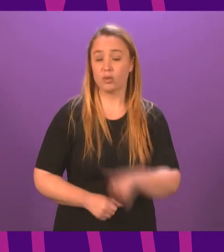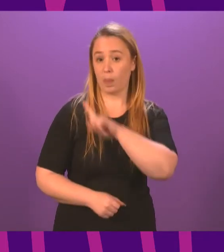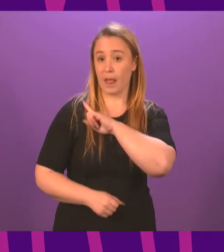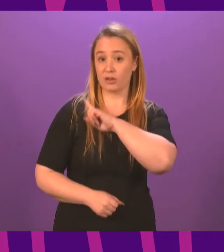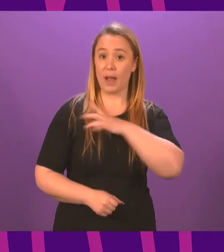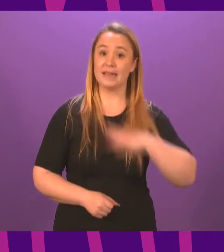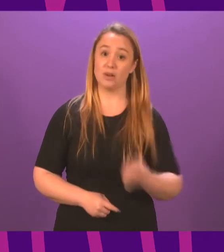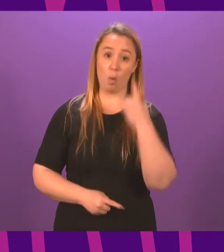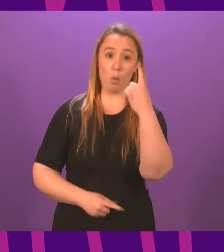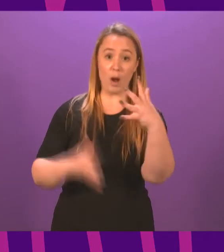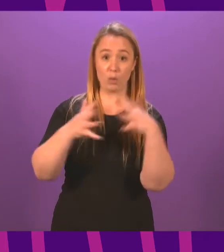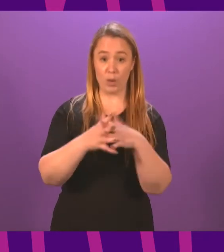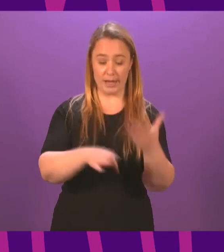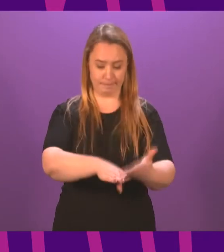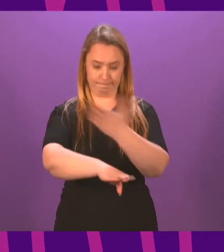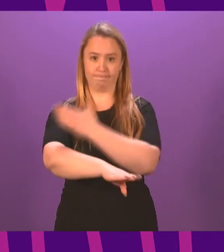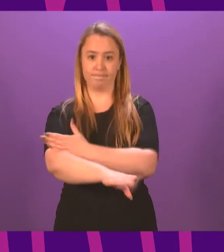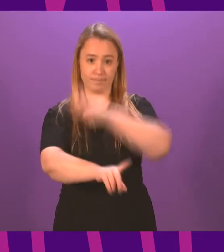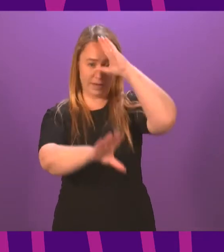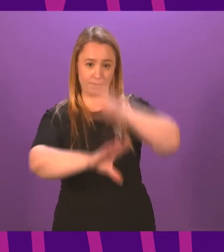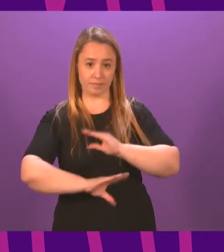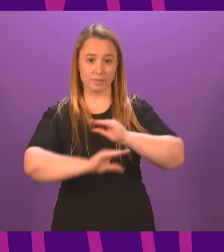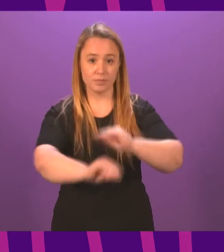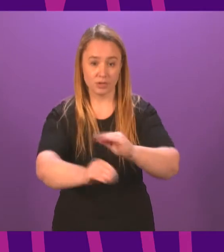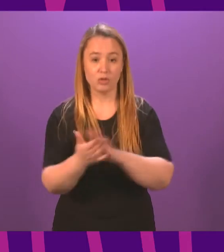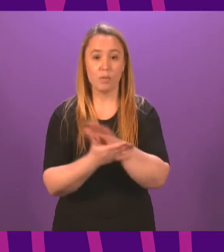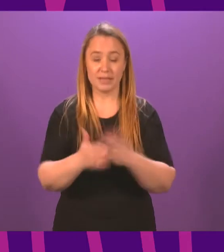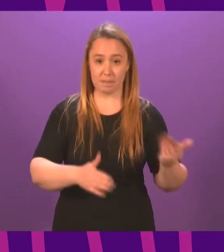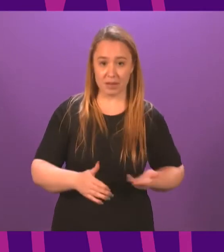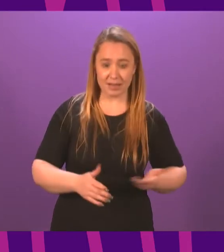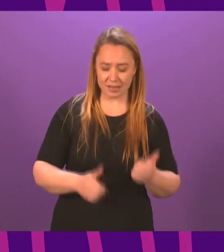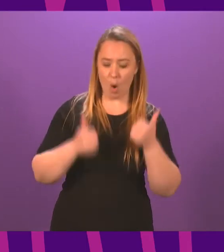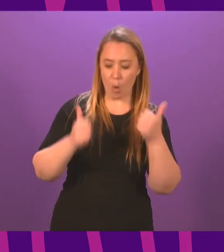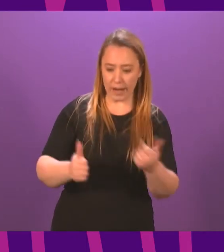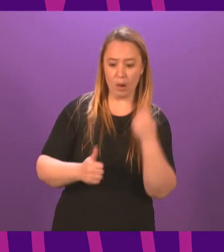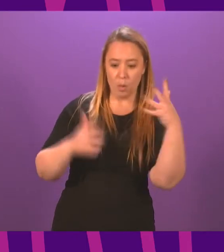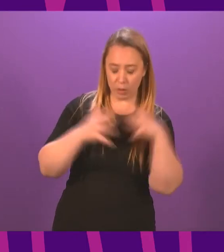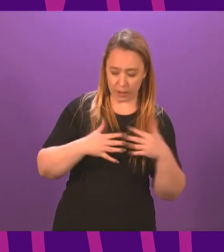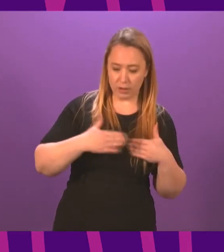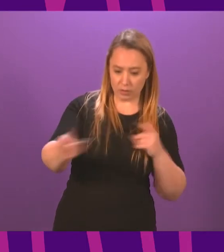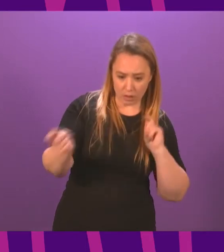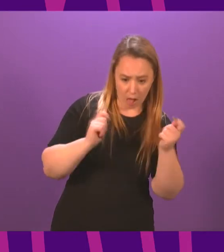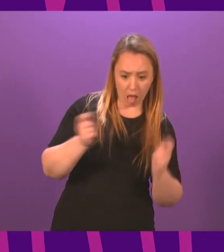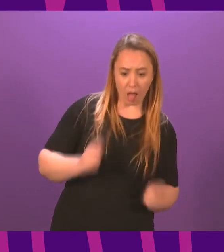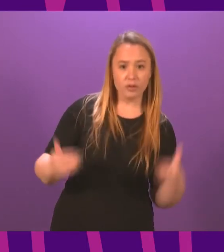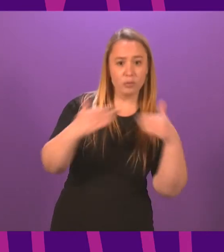a minimum 1-week adaptation period for businesses between the announcement and introduction of restrictions. These are simple